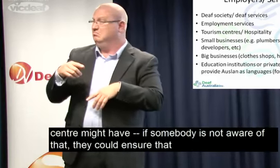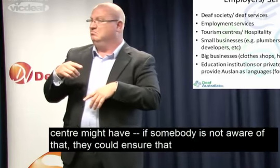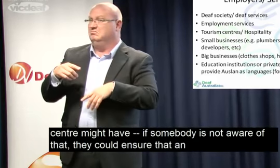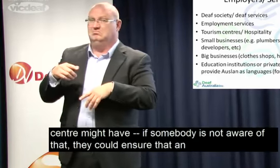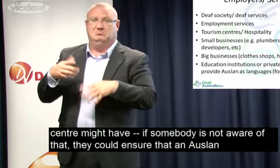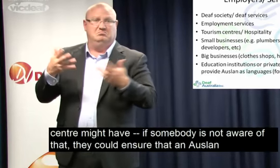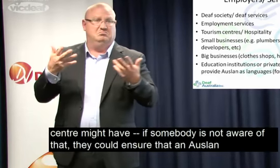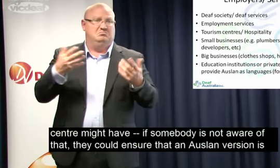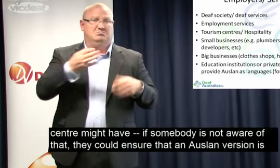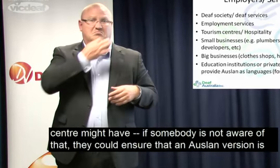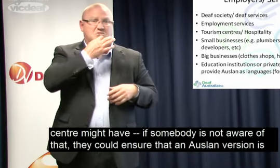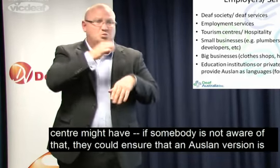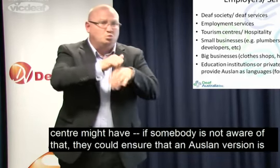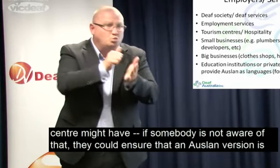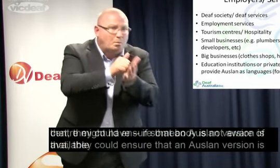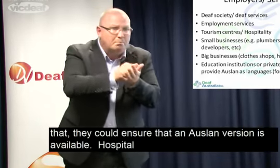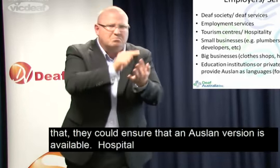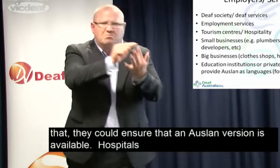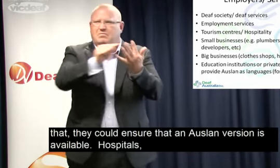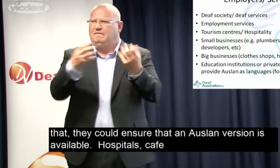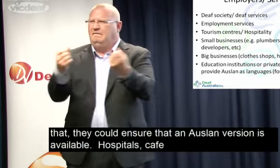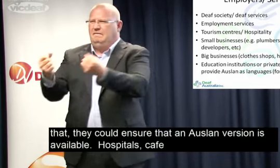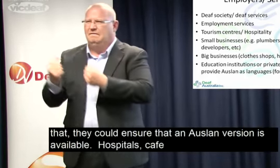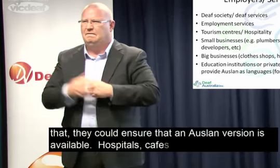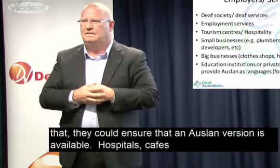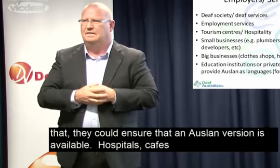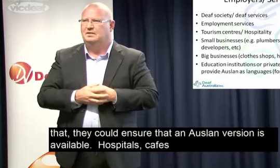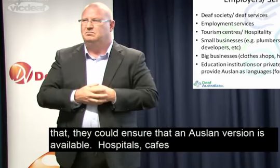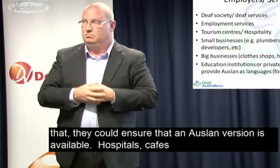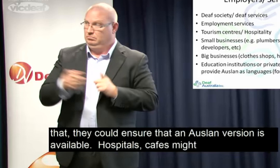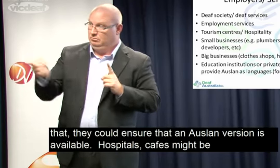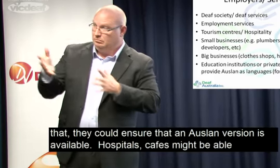Hospitals, cafes might be able to use this symbol, other shops